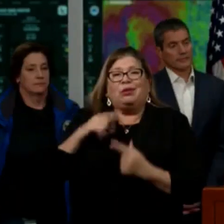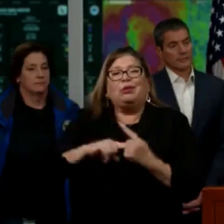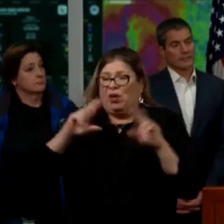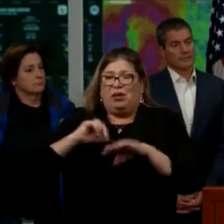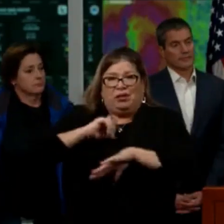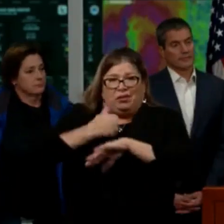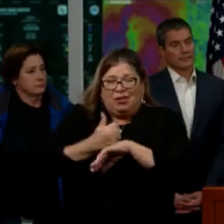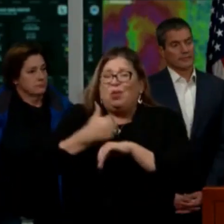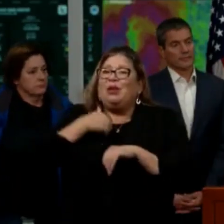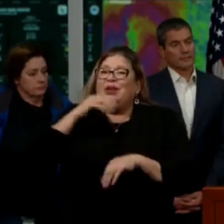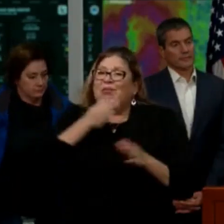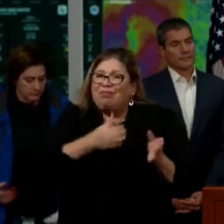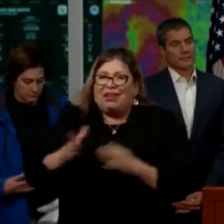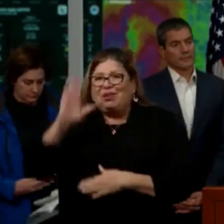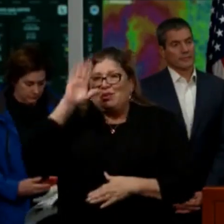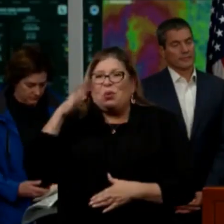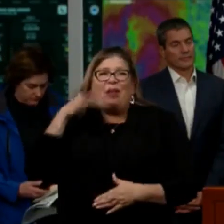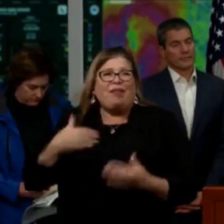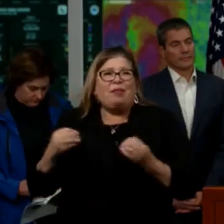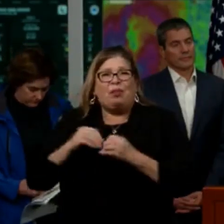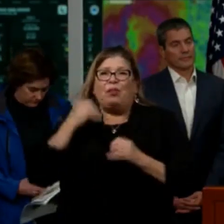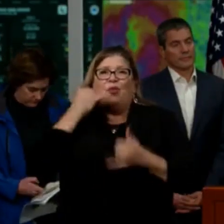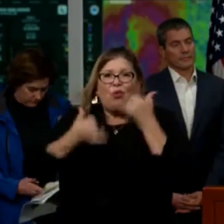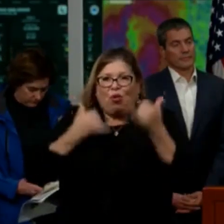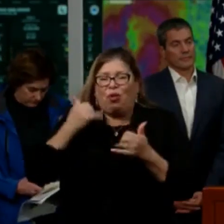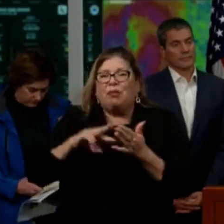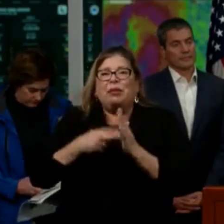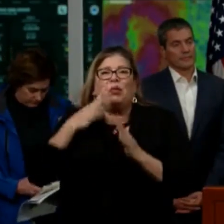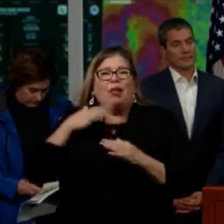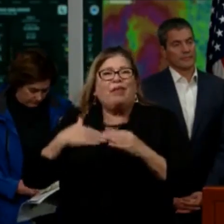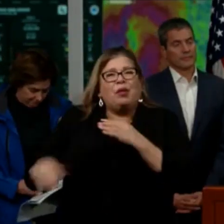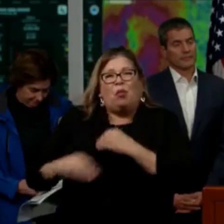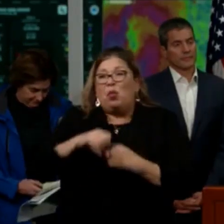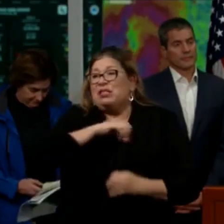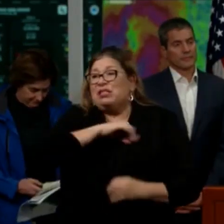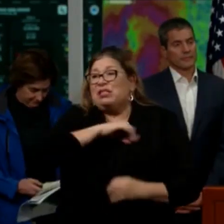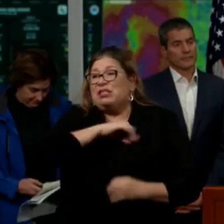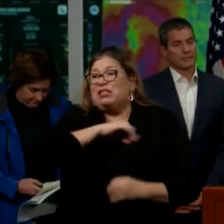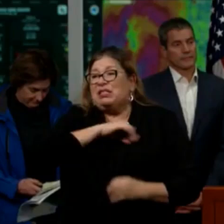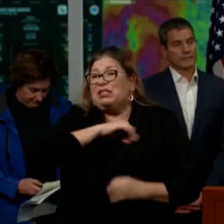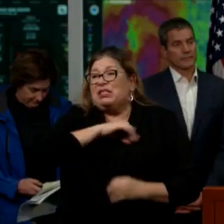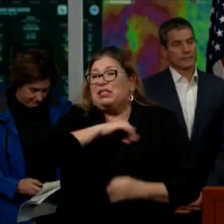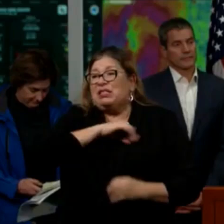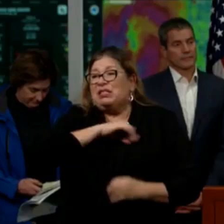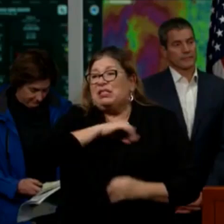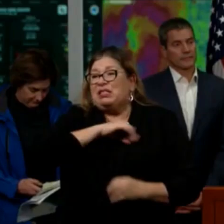Patrol of calls, and we will have staff on. If we need to, we'll hold the additional staff.